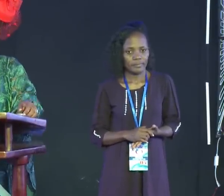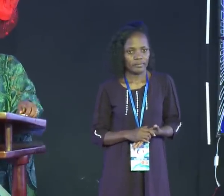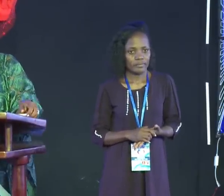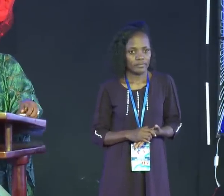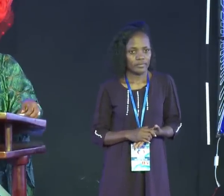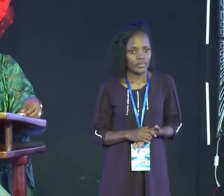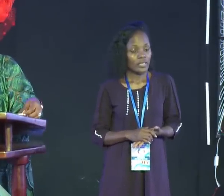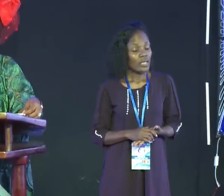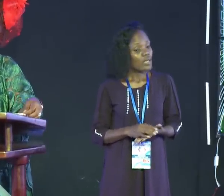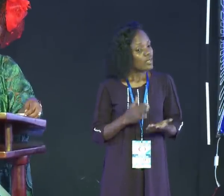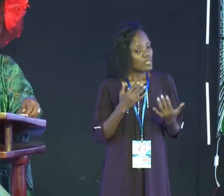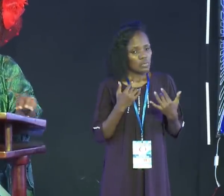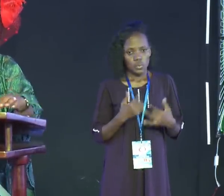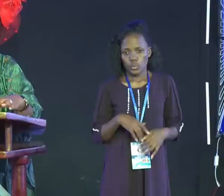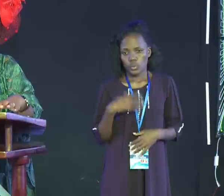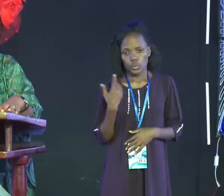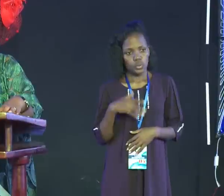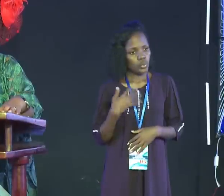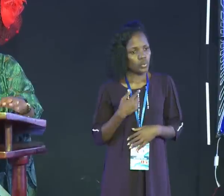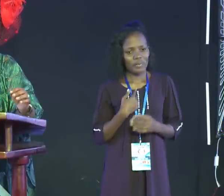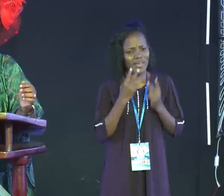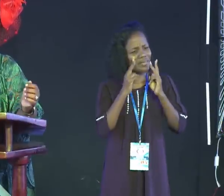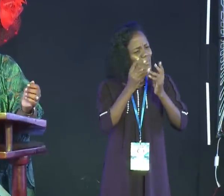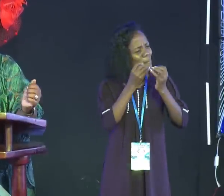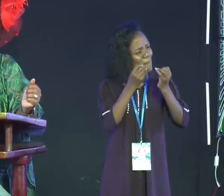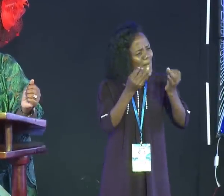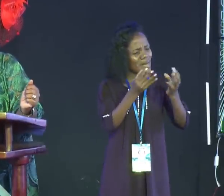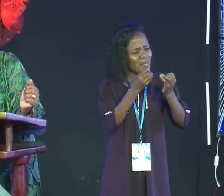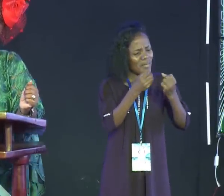Ndabye obusale. I have seen swords.